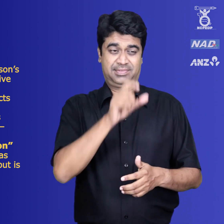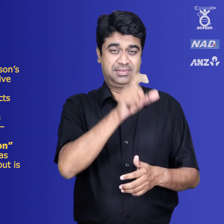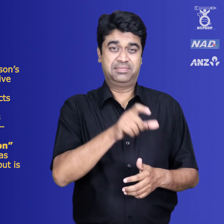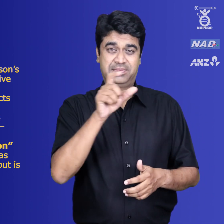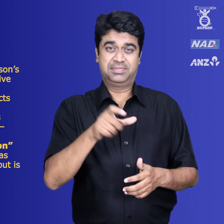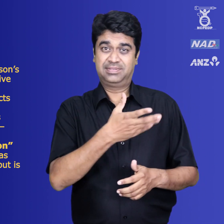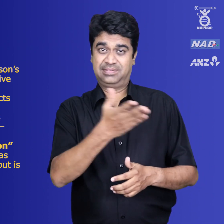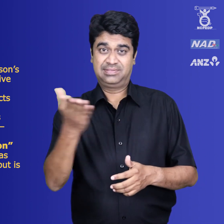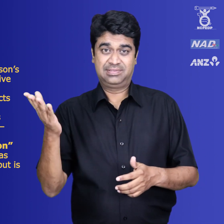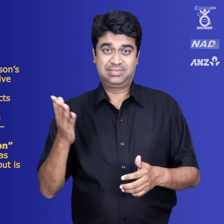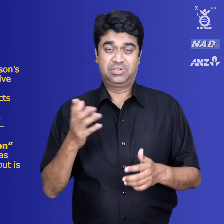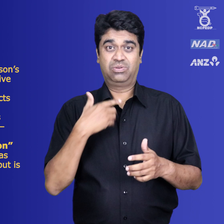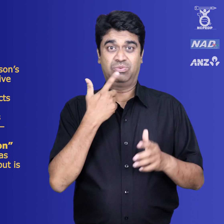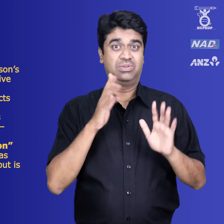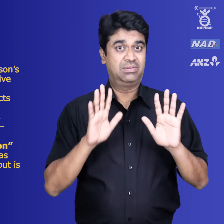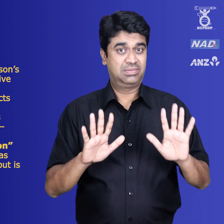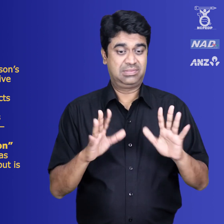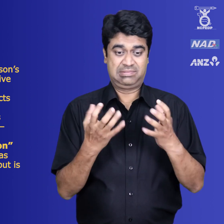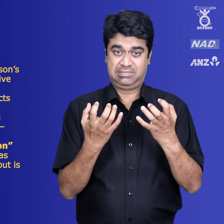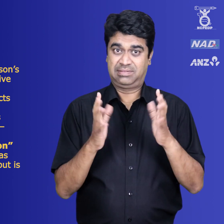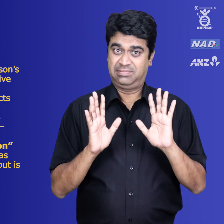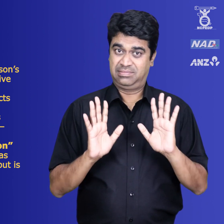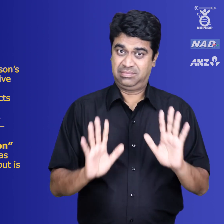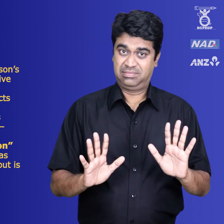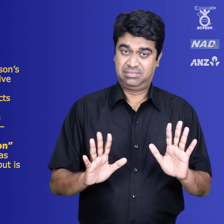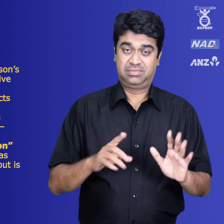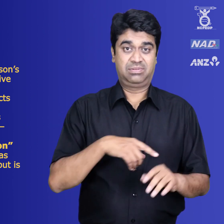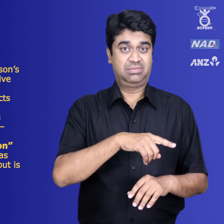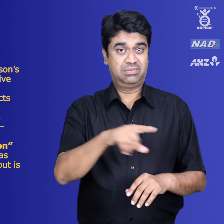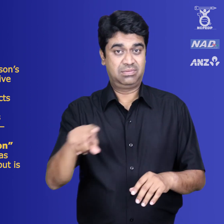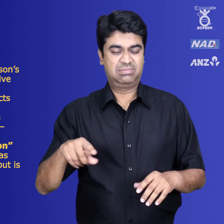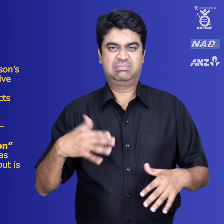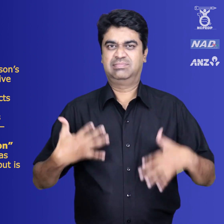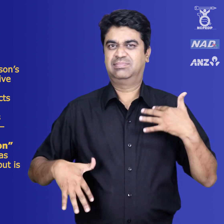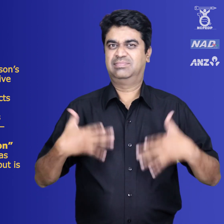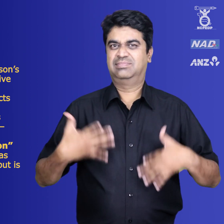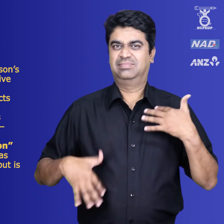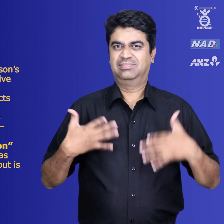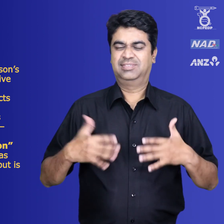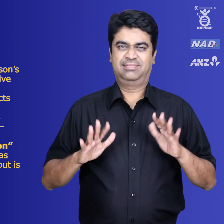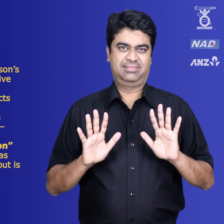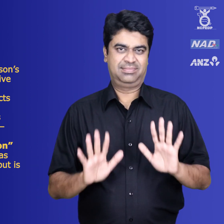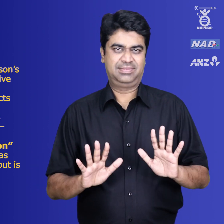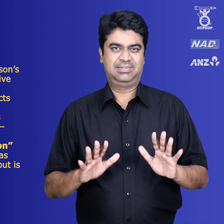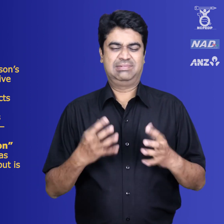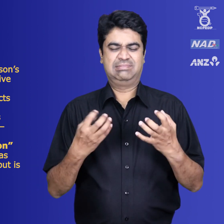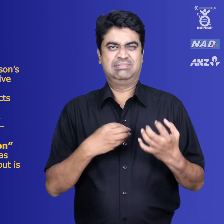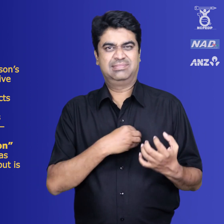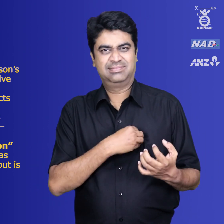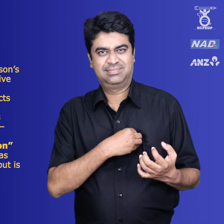Means a person who has been cured of leprosy but is suffering from